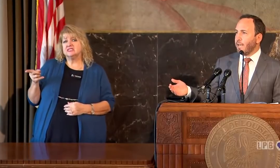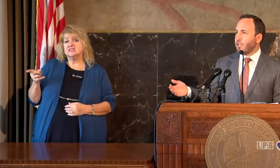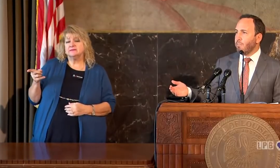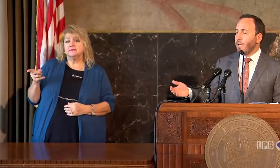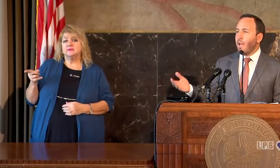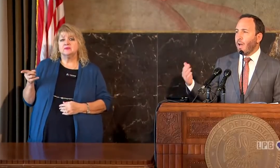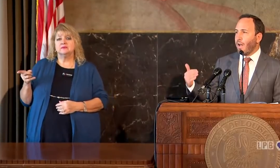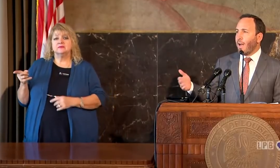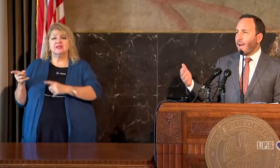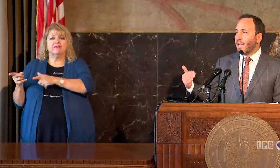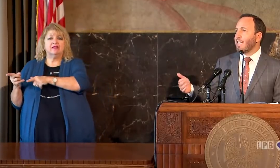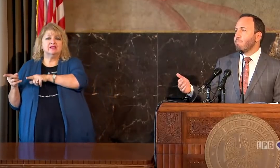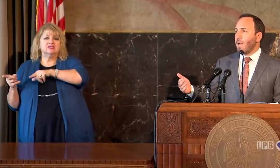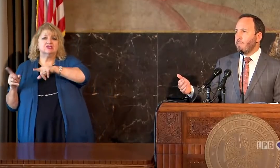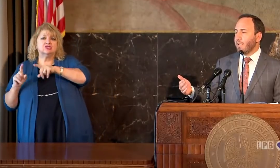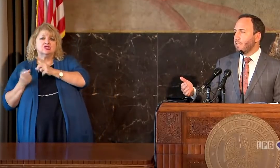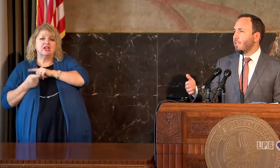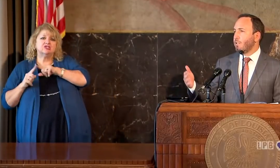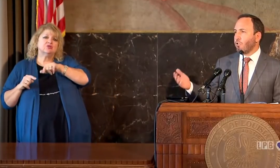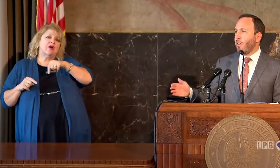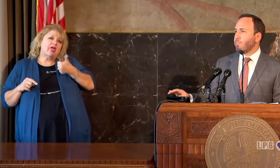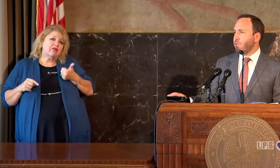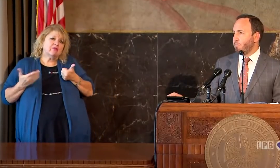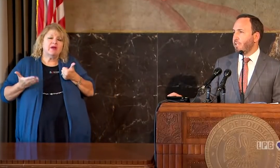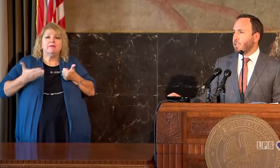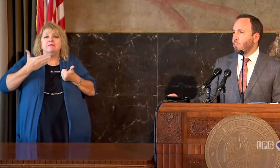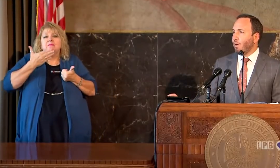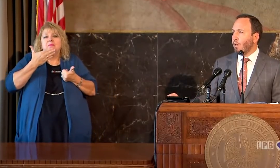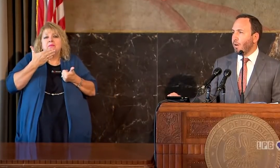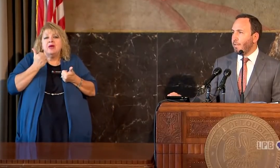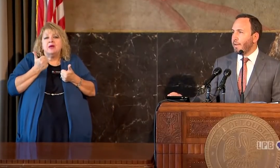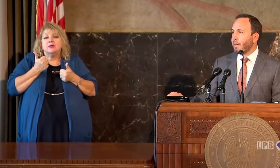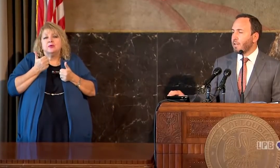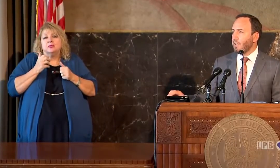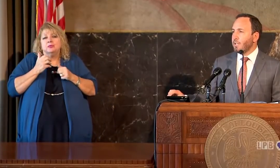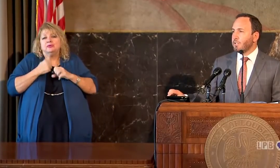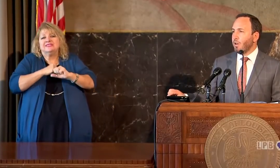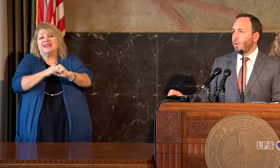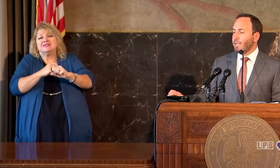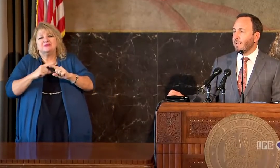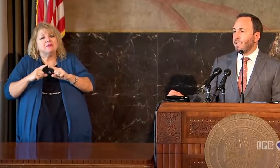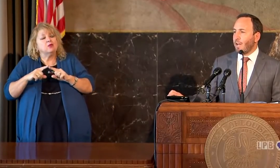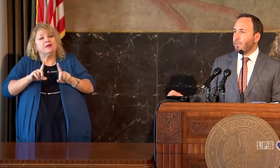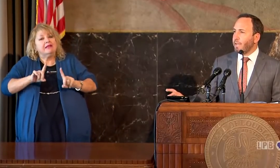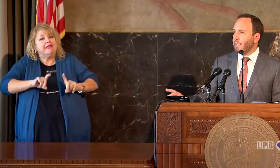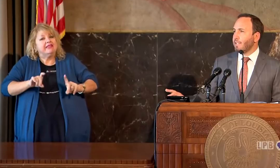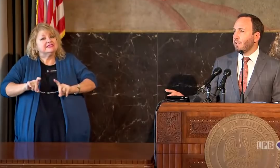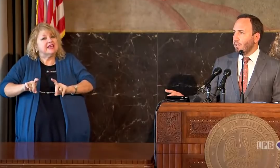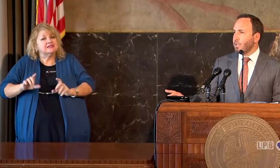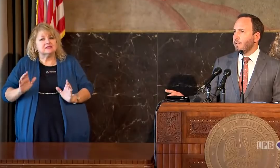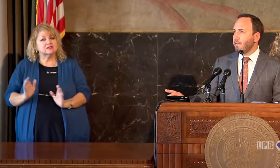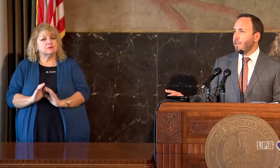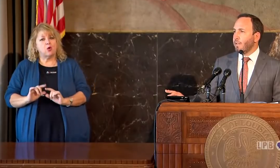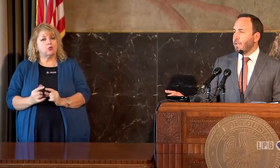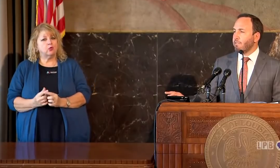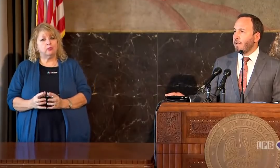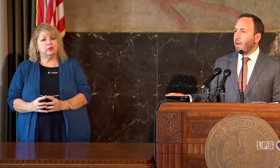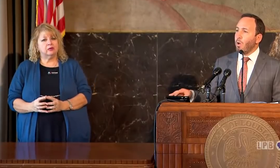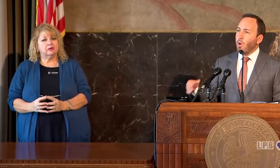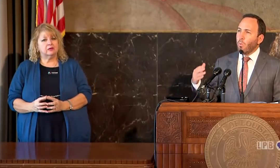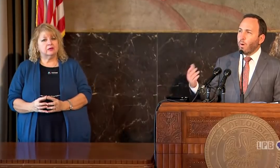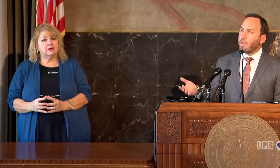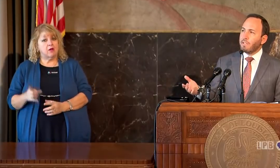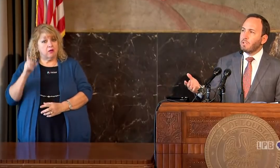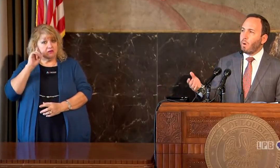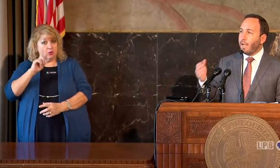better protection, but I say might because the trials are pretty small on there. So I don't think it's a conclusive thing right